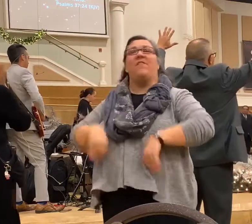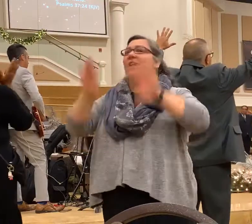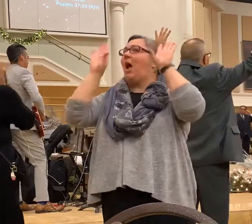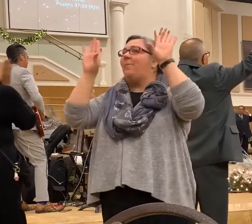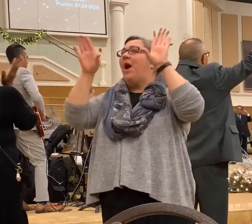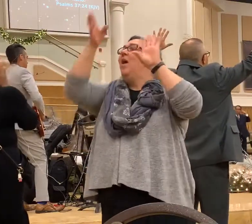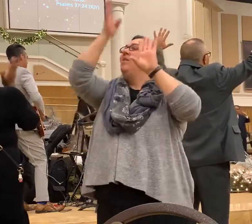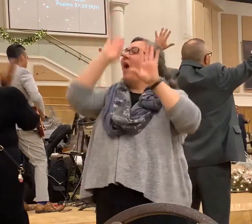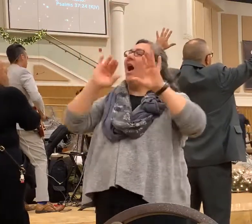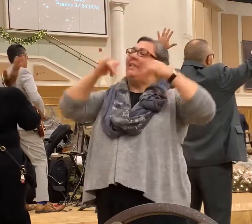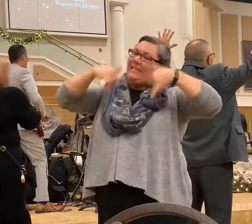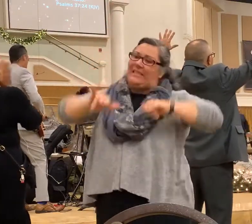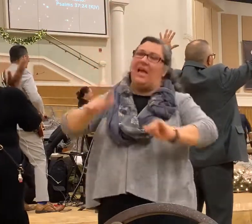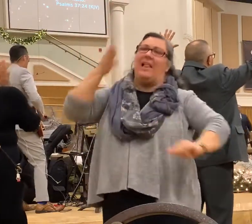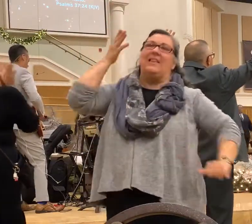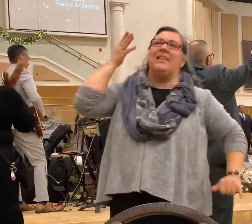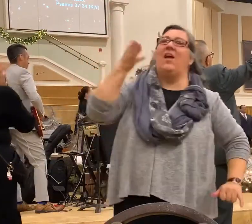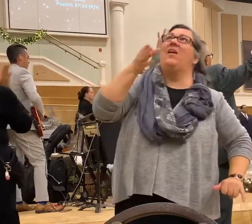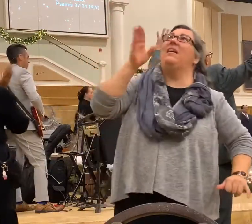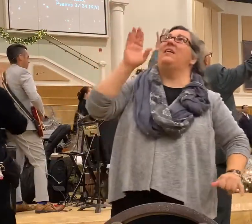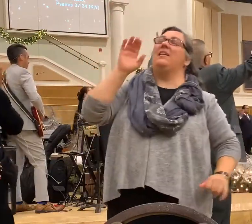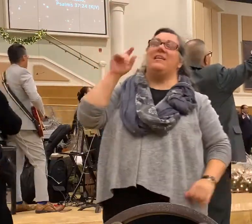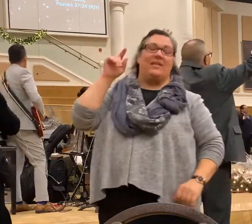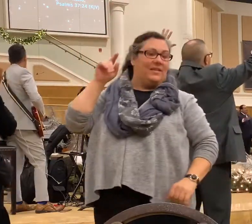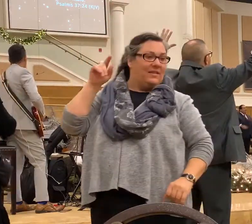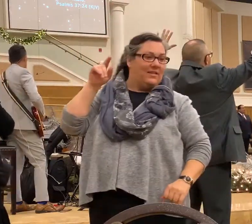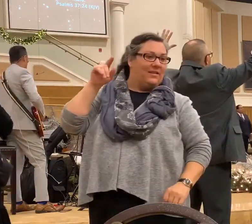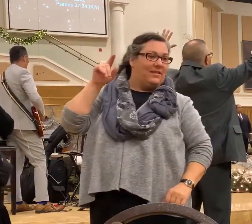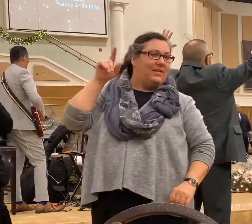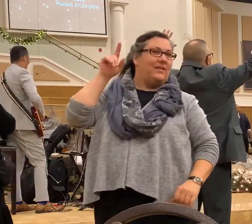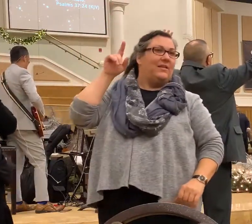still walking back. He takes the life.